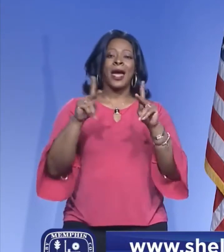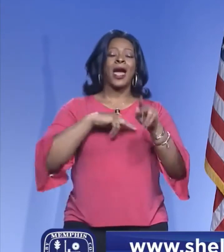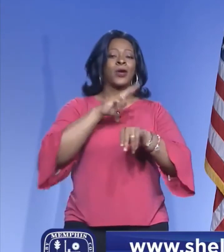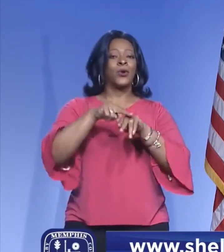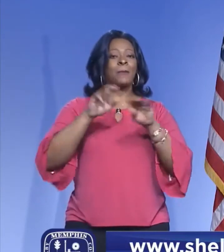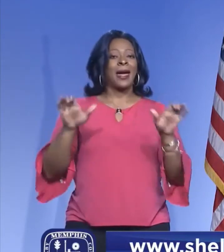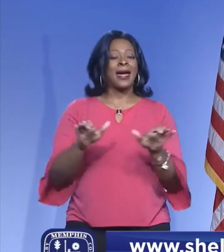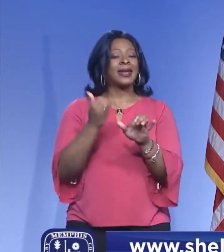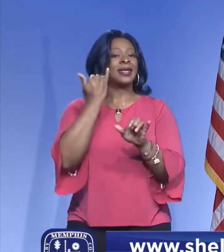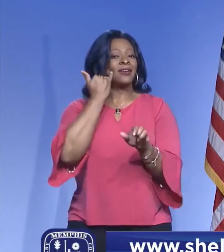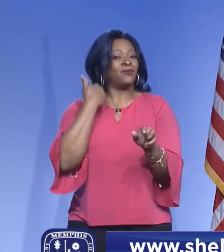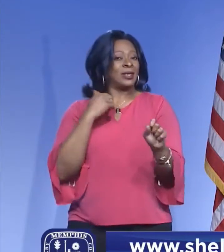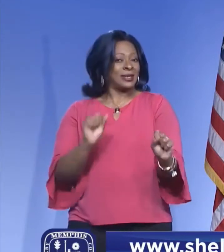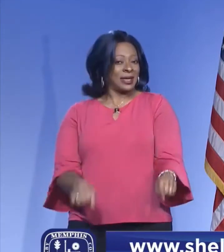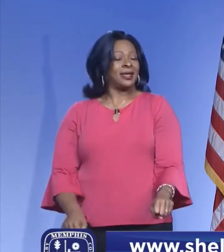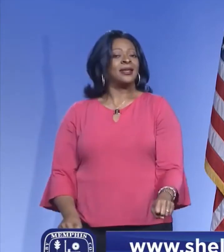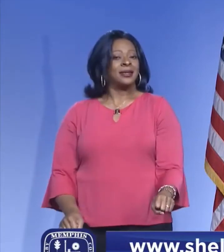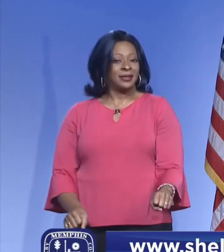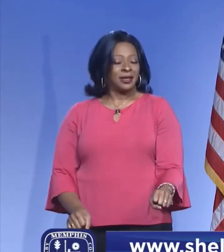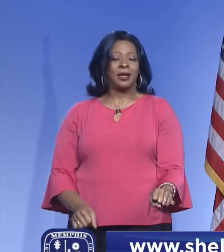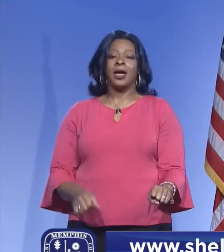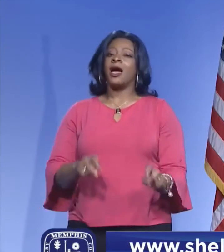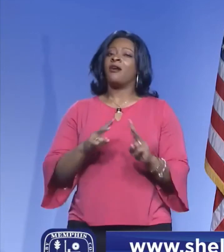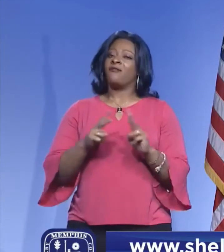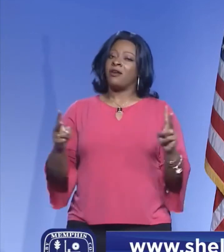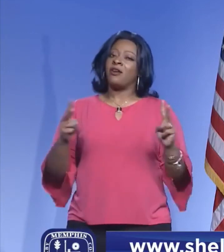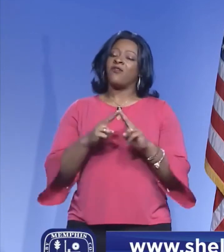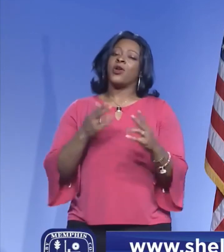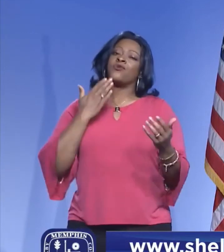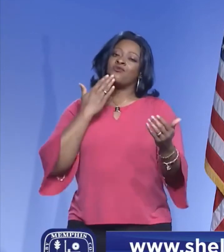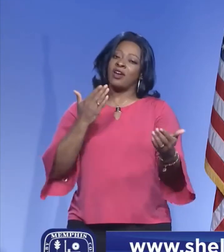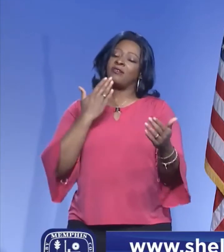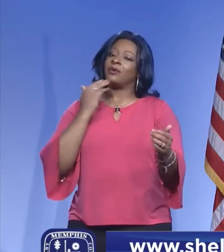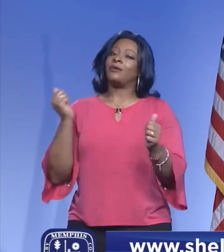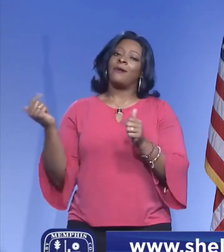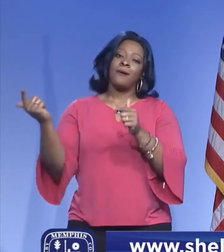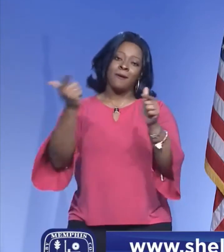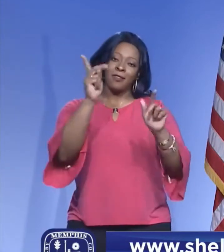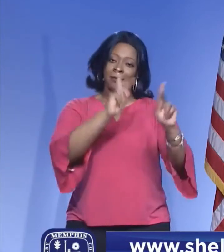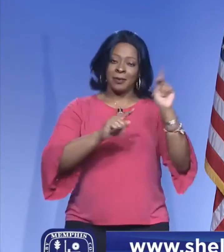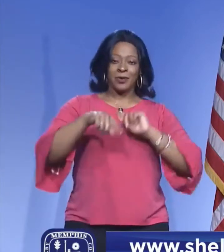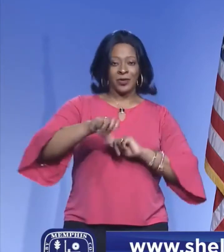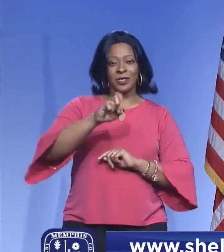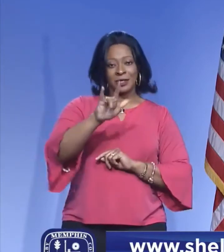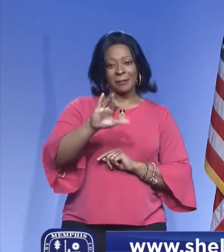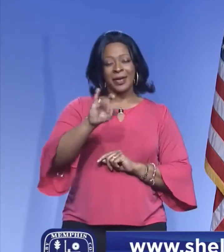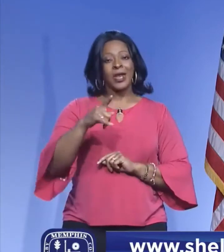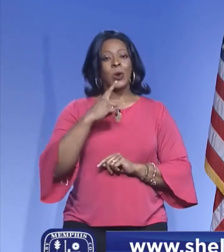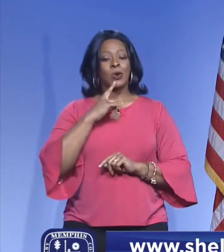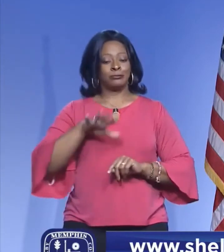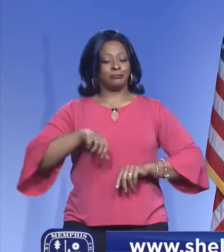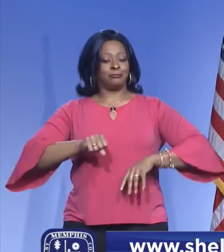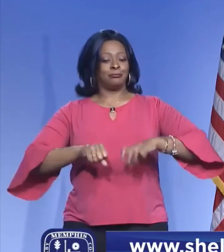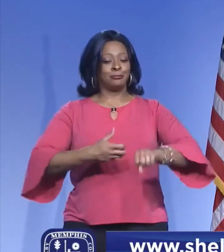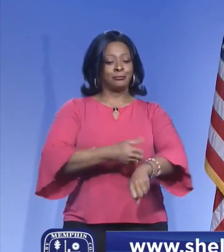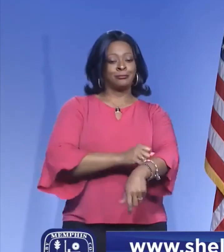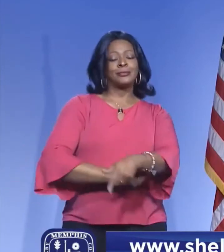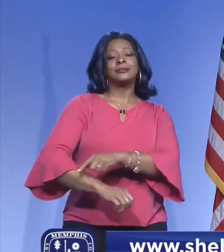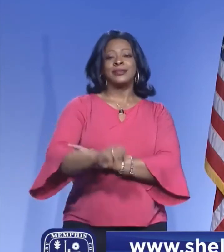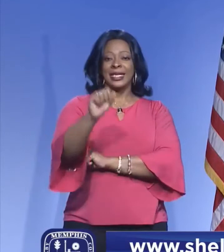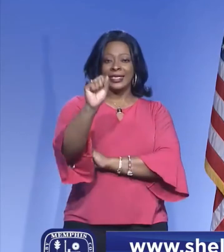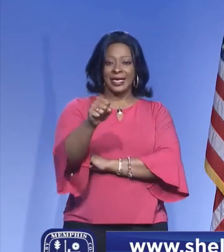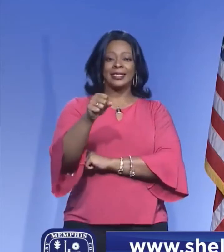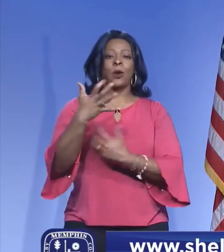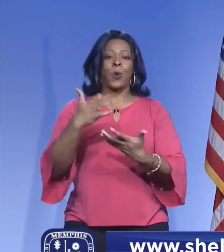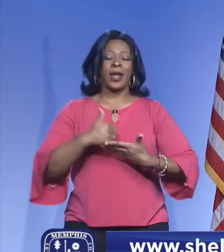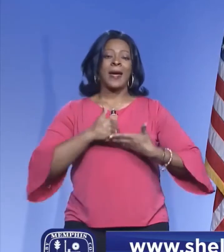as we can. And I'm very grateful to all the people in Shelby County who have stepped up and said, yep, I want to help